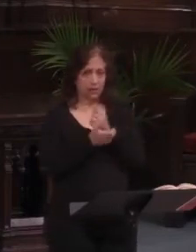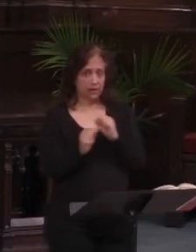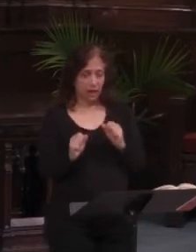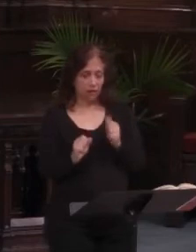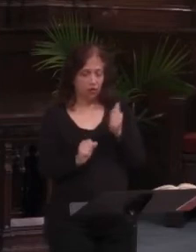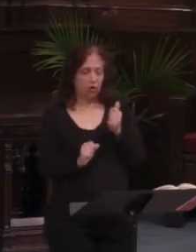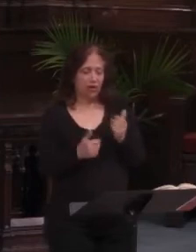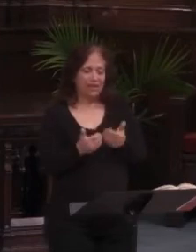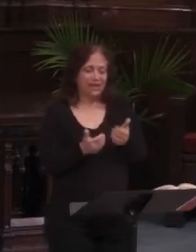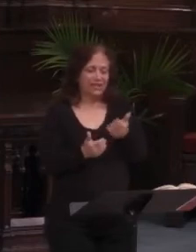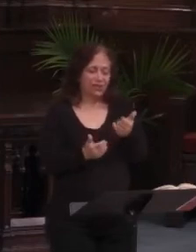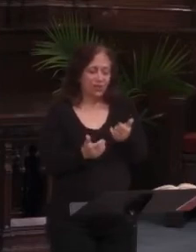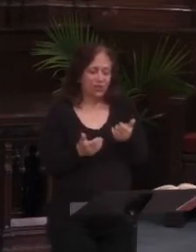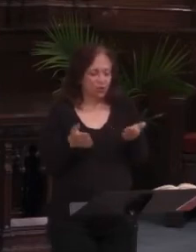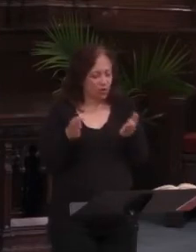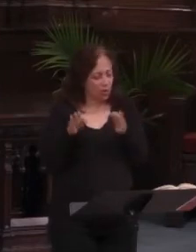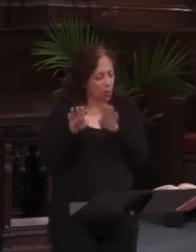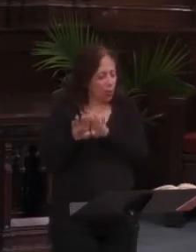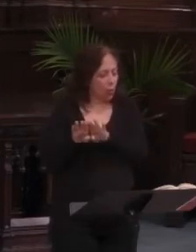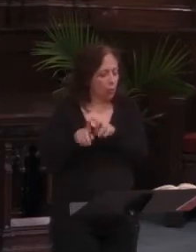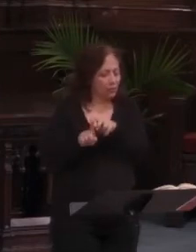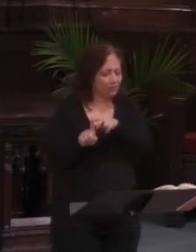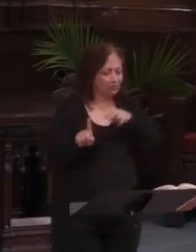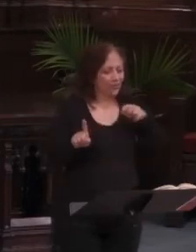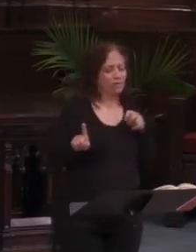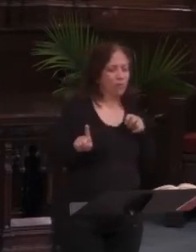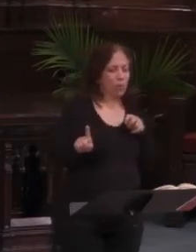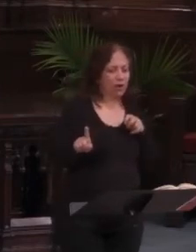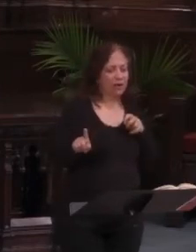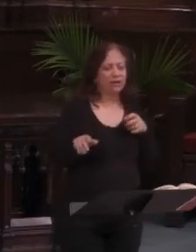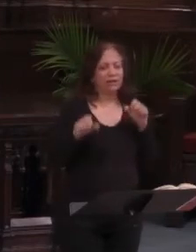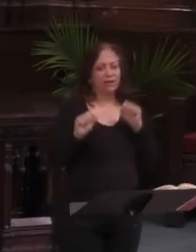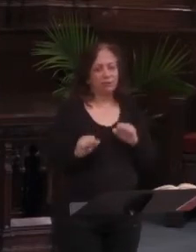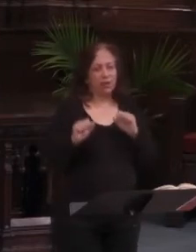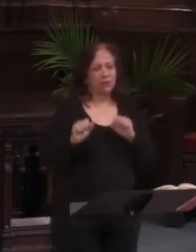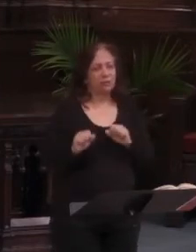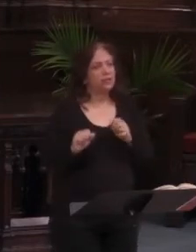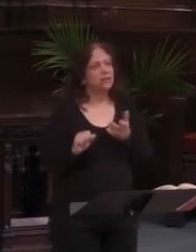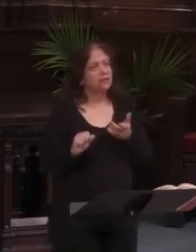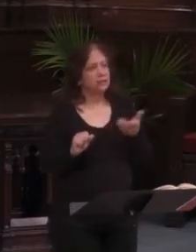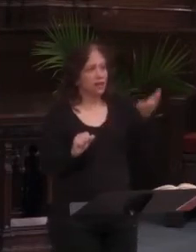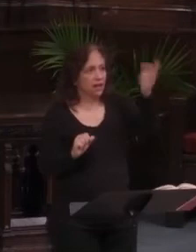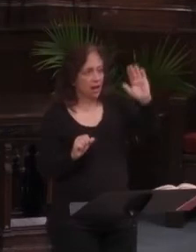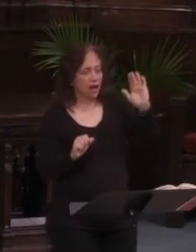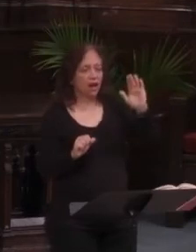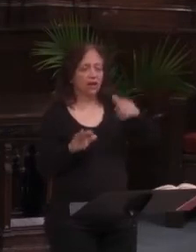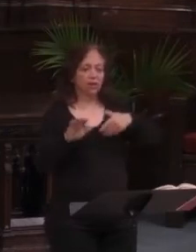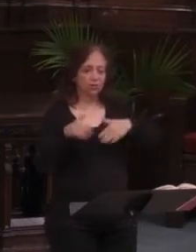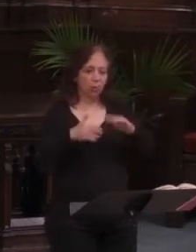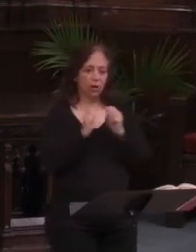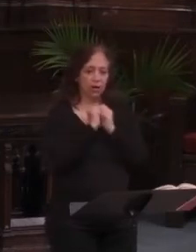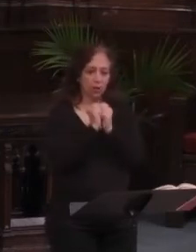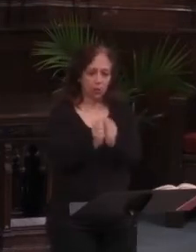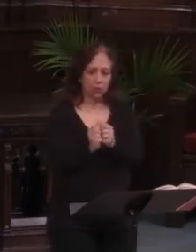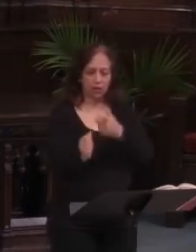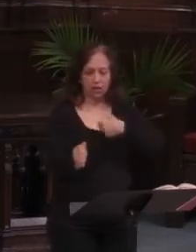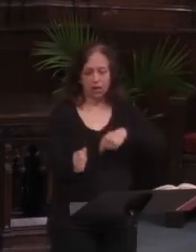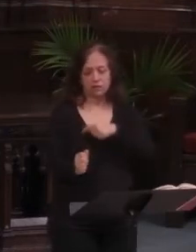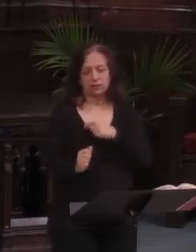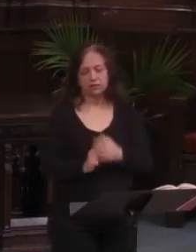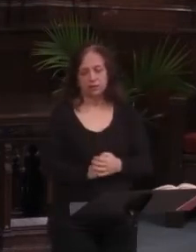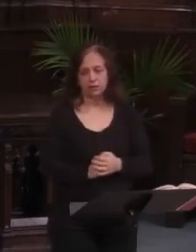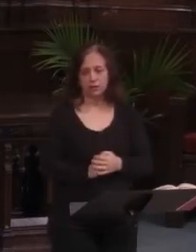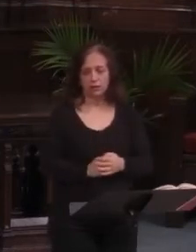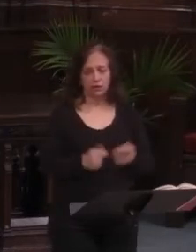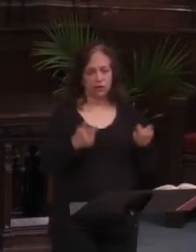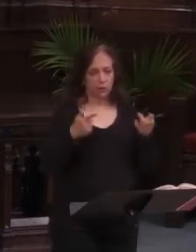and easier to close ourselves off to the possibility that God is walking the road with us. When